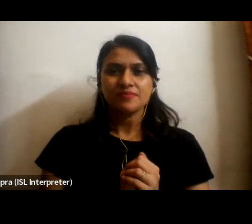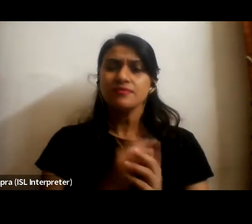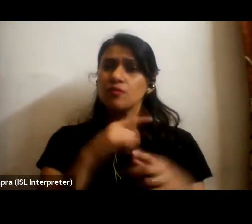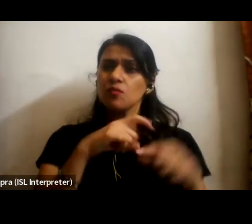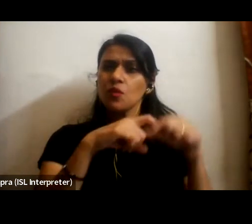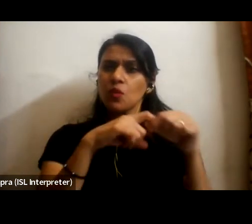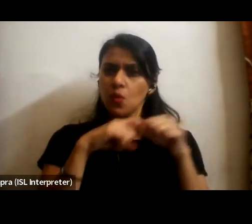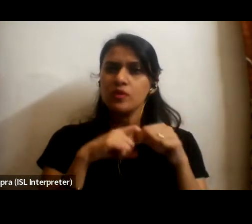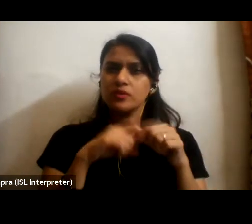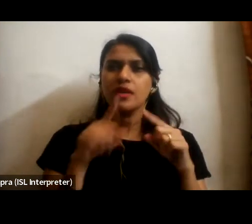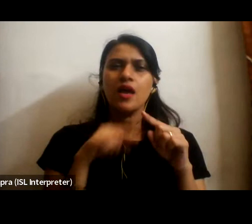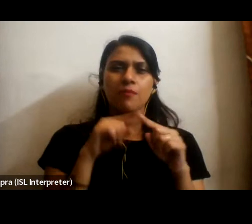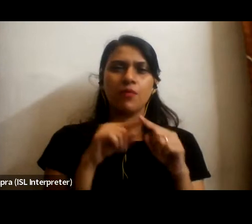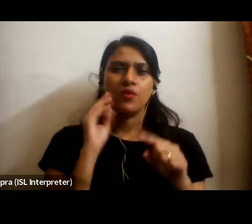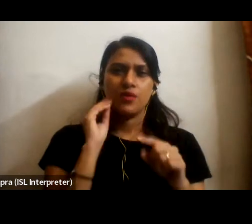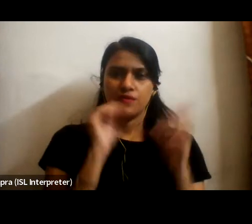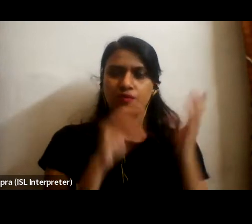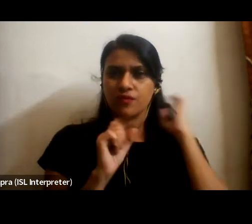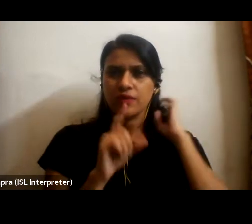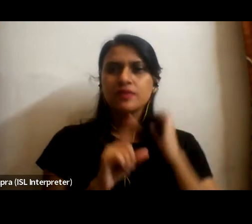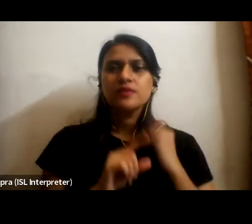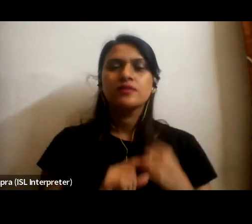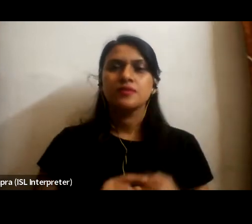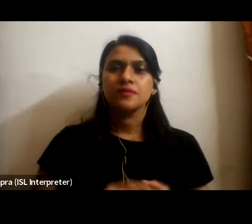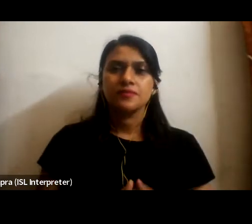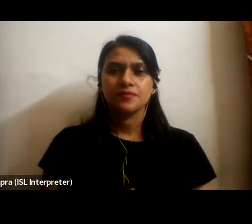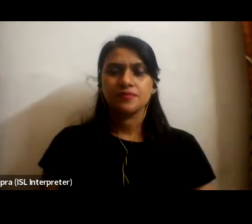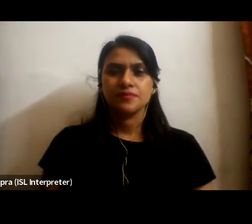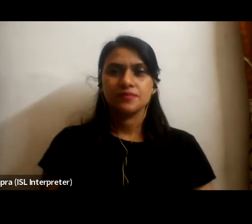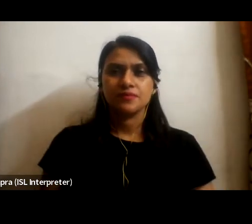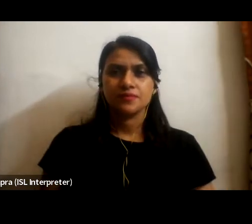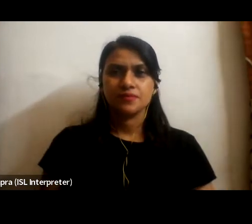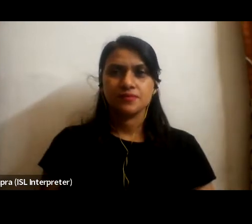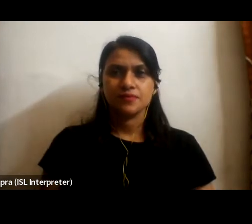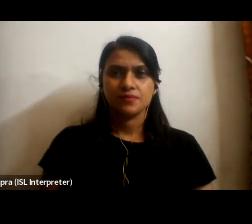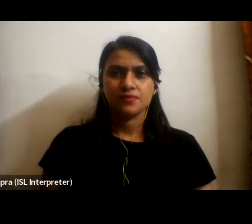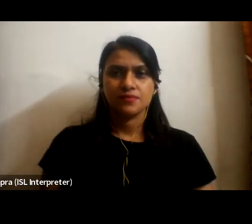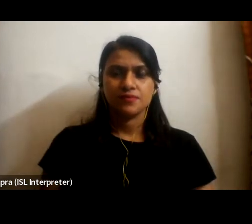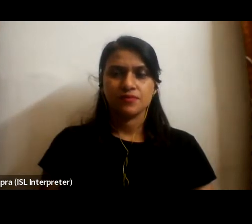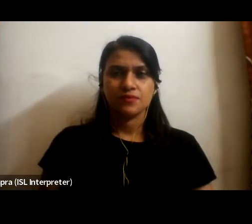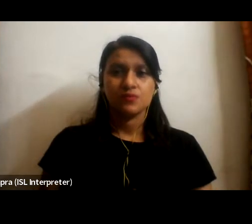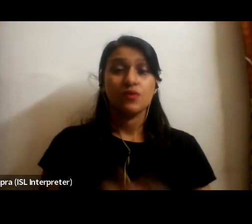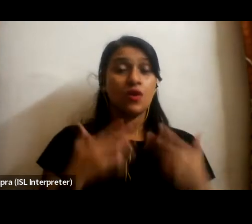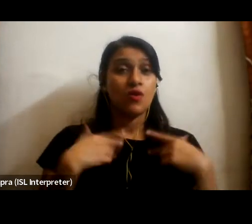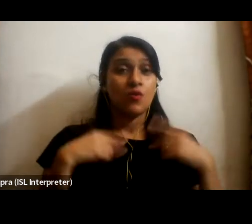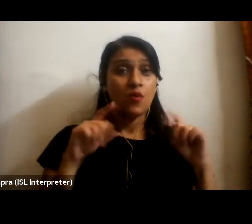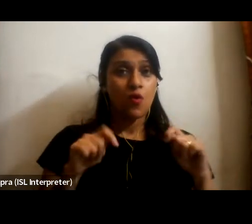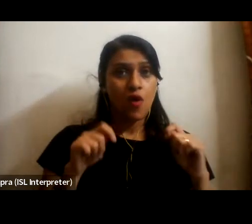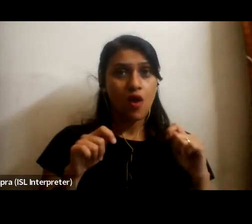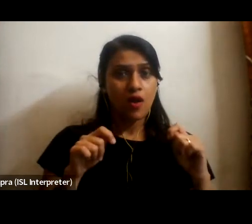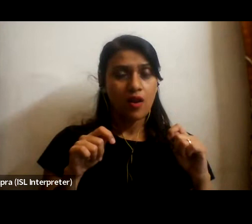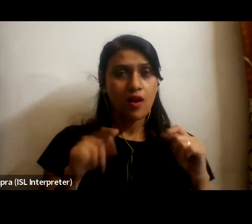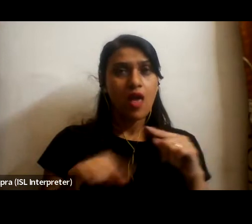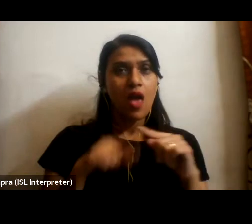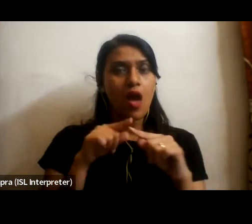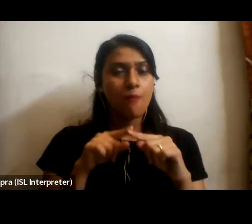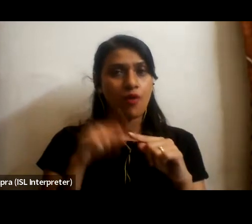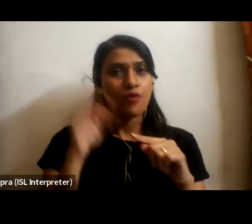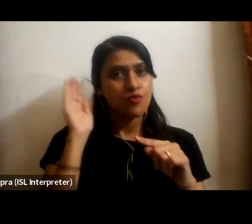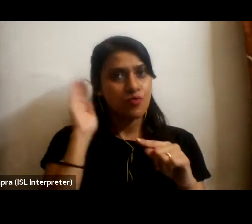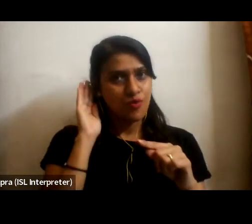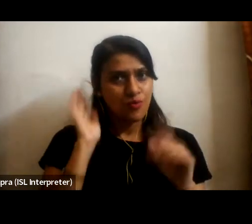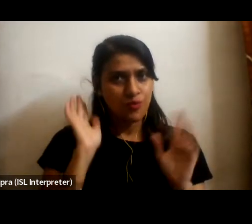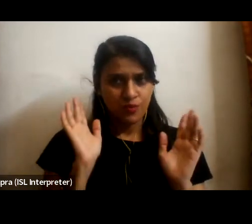question. Now, we all know, we who study the courts know that